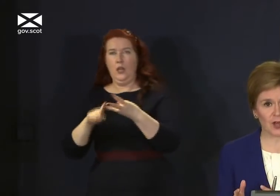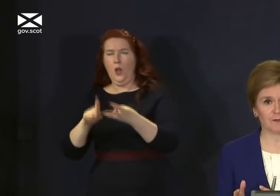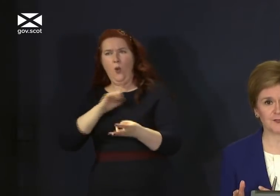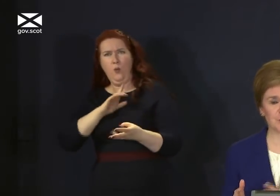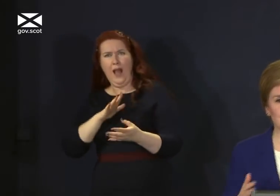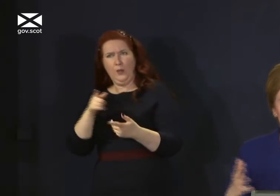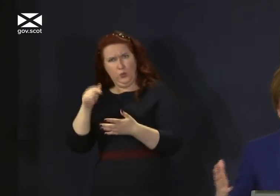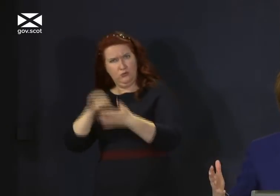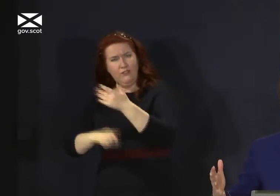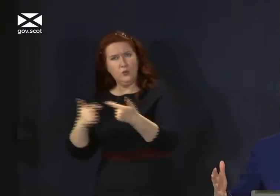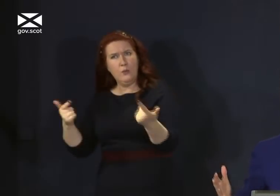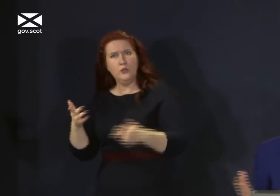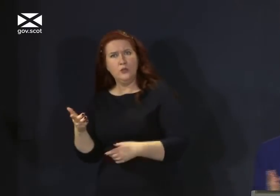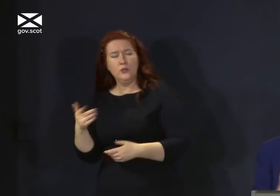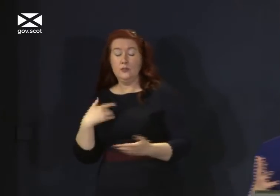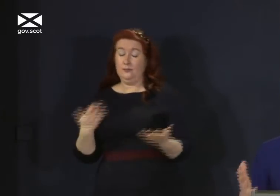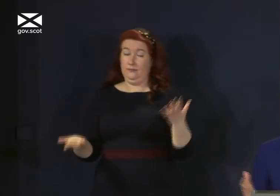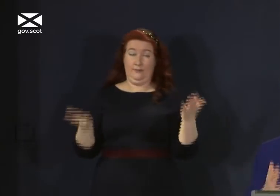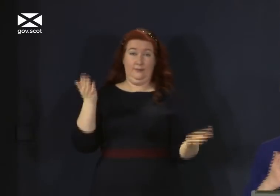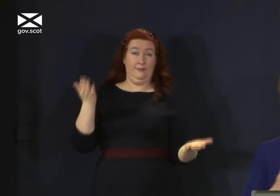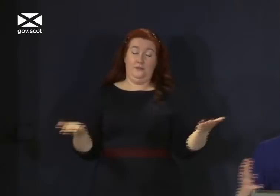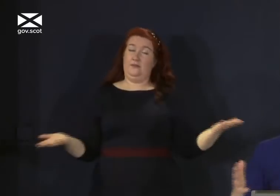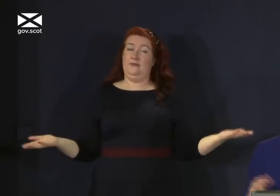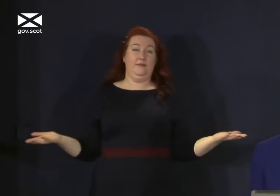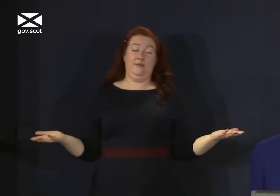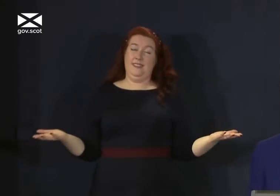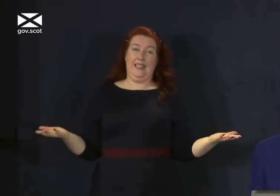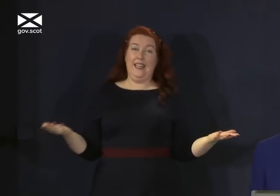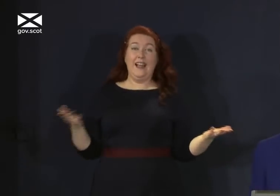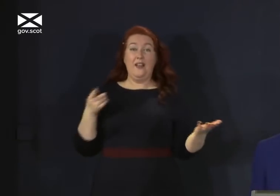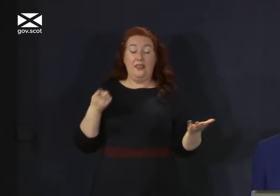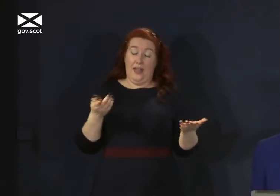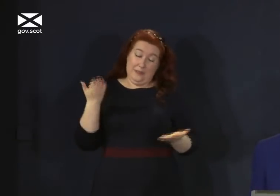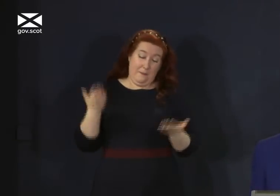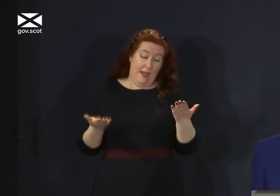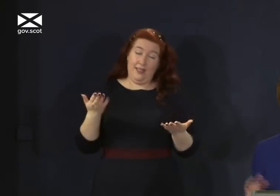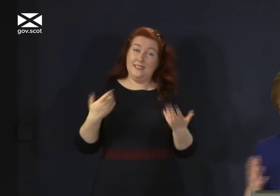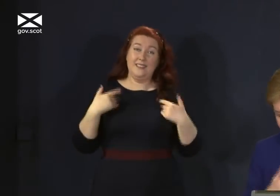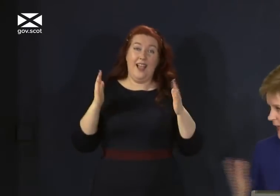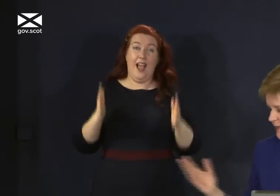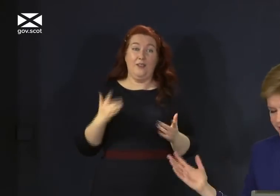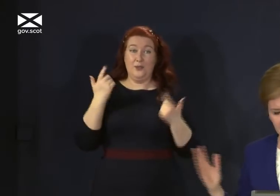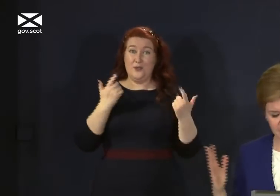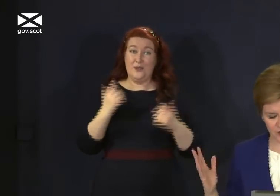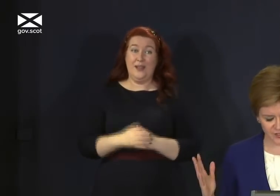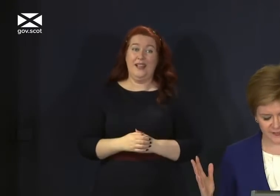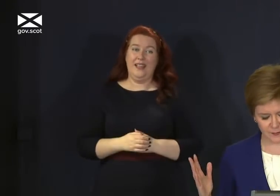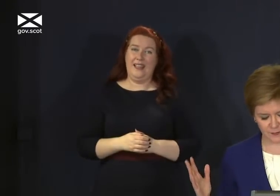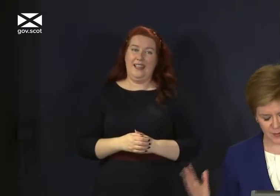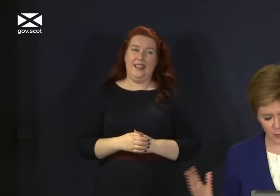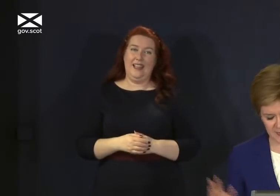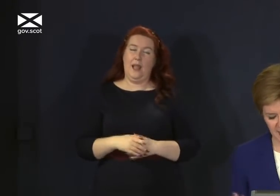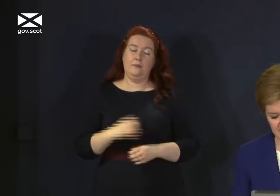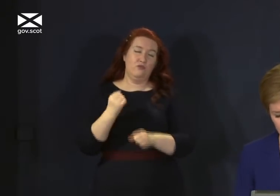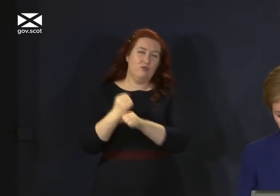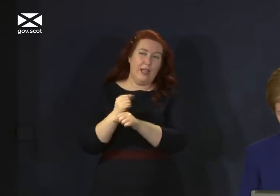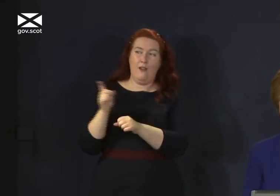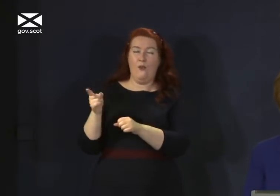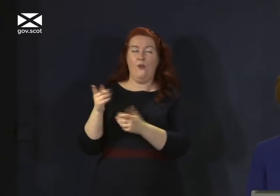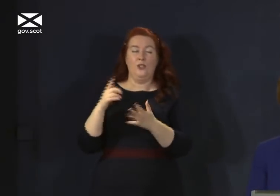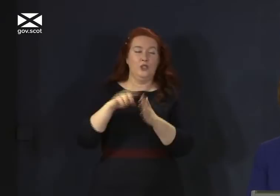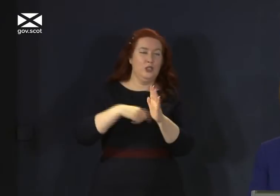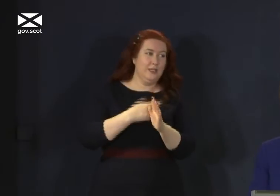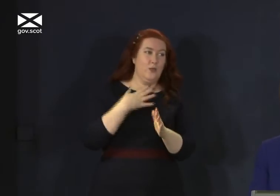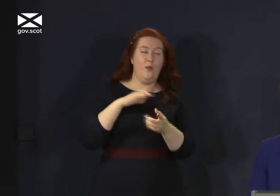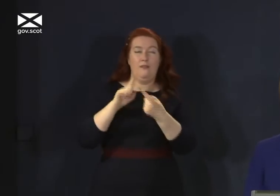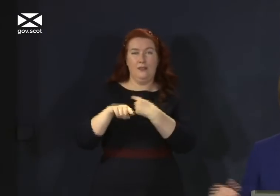being so tough? So again, it just illustrates the balances that we have to strike. Gregor or Jason may want to add